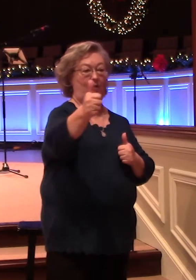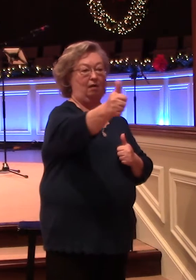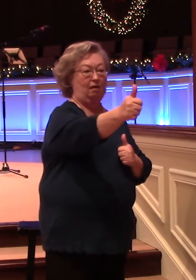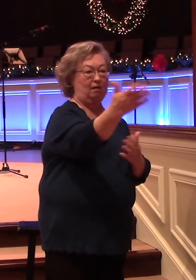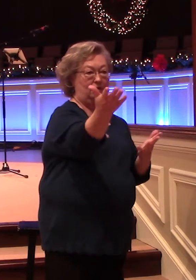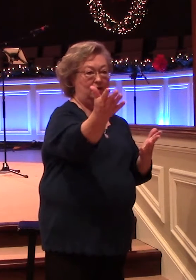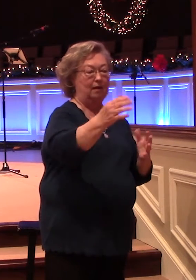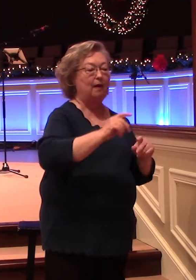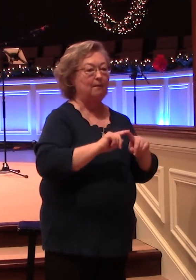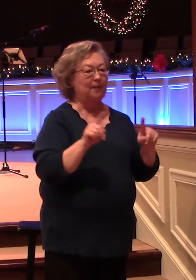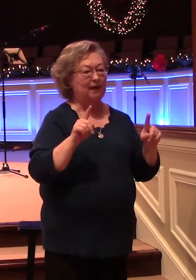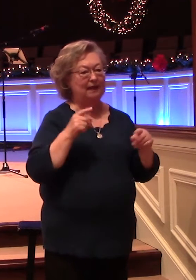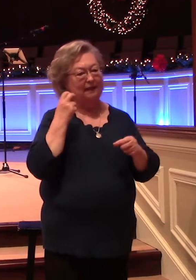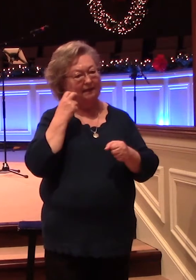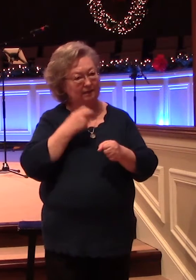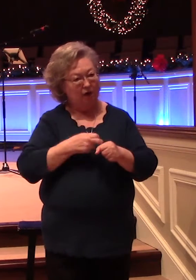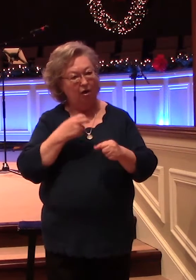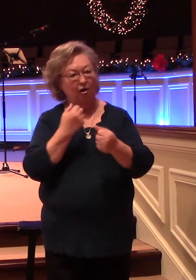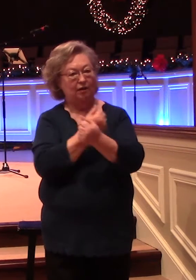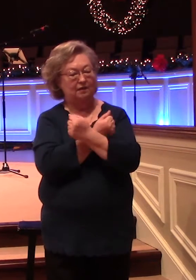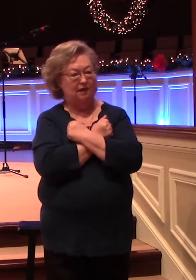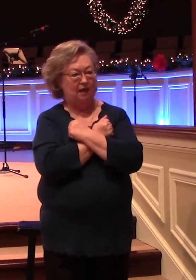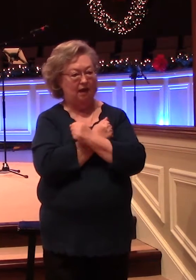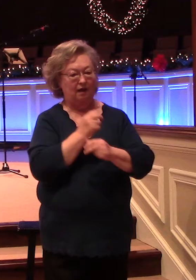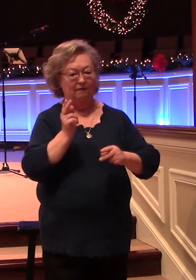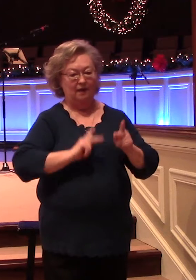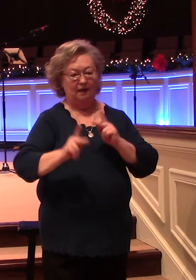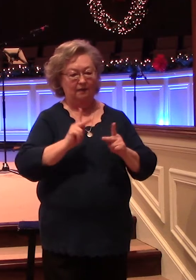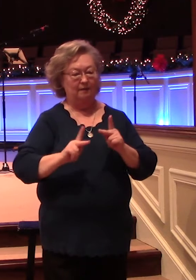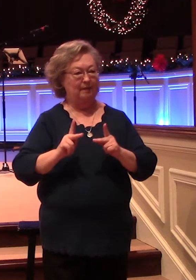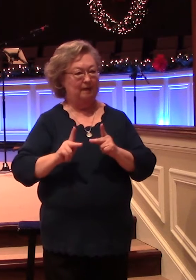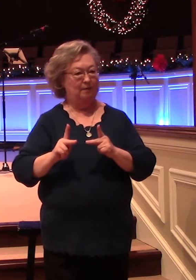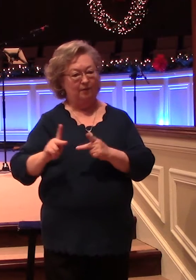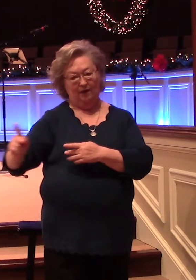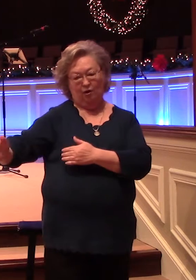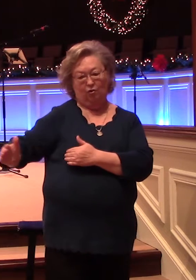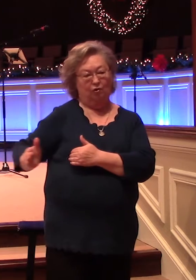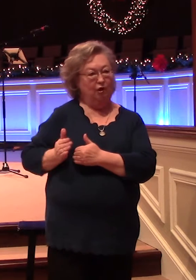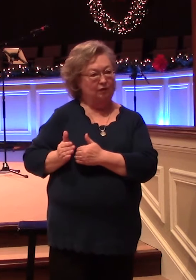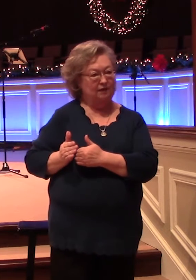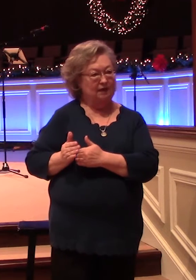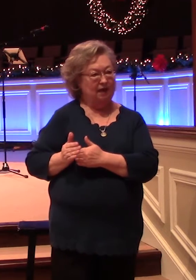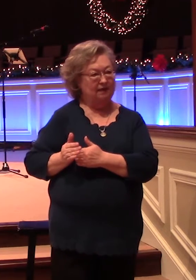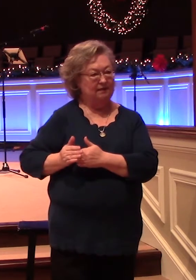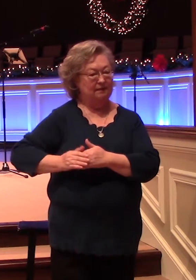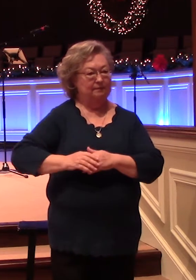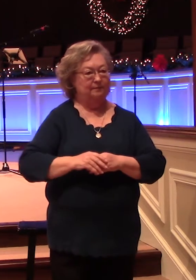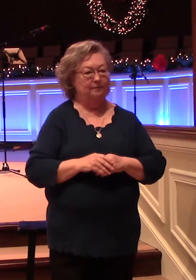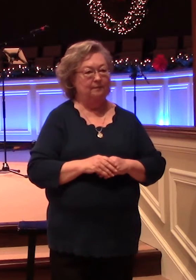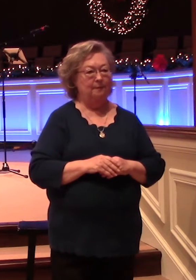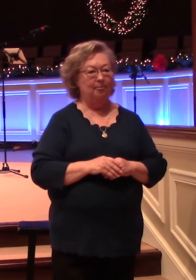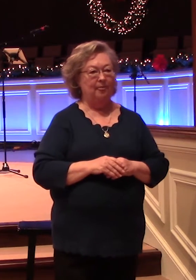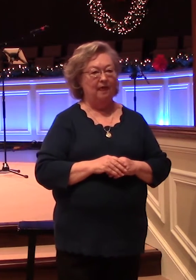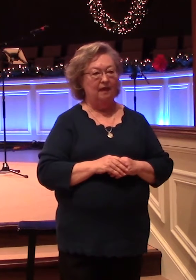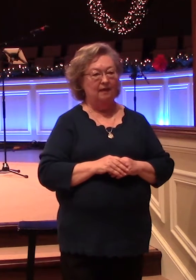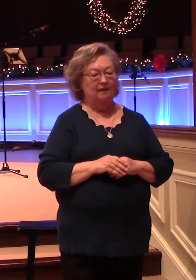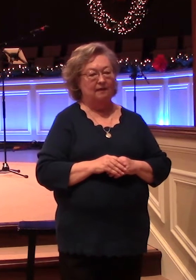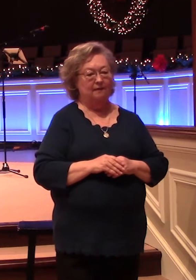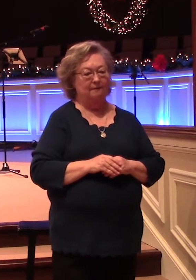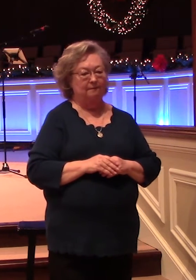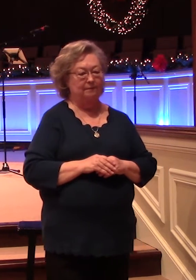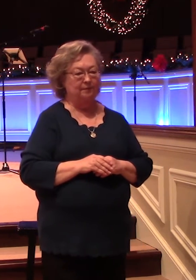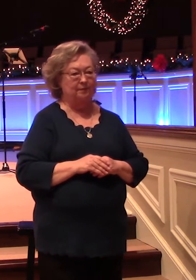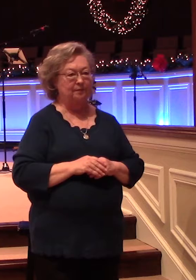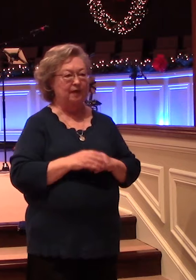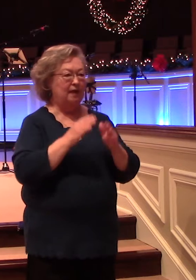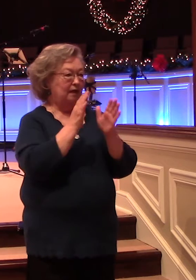I was reading some G.K. Chesterton recently, and he has a book that's on the nature of unbelief, and I ran across this